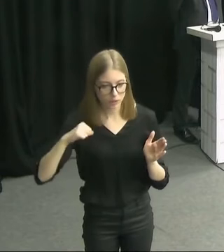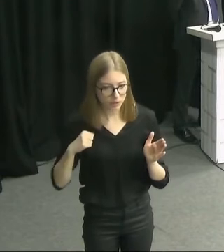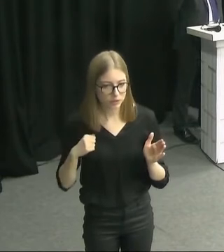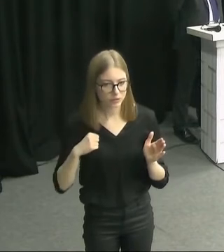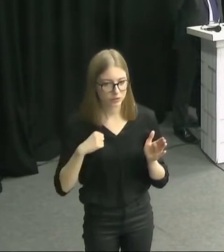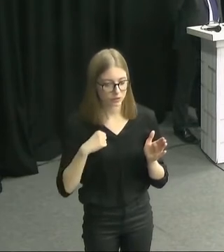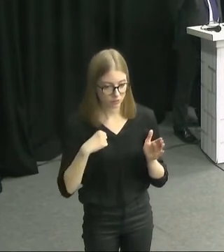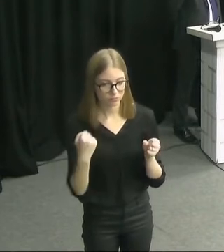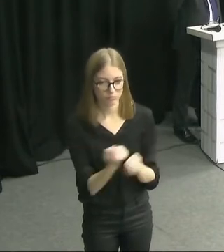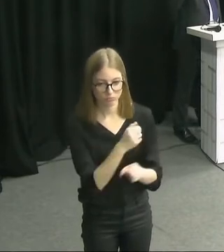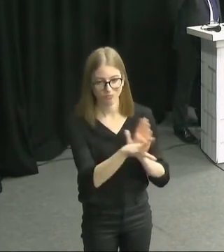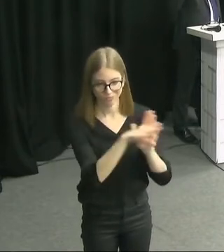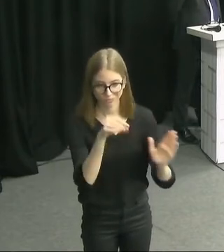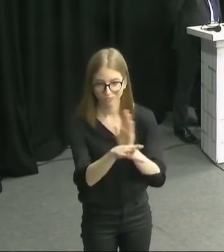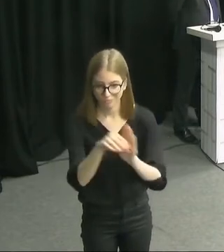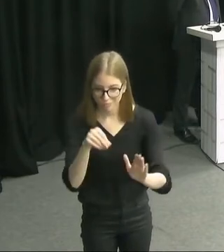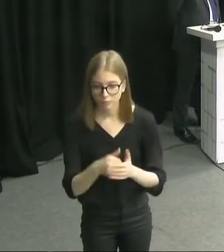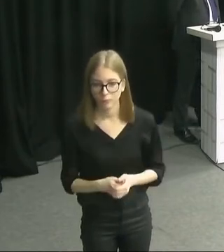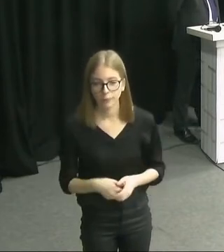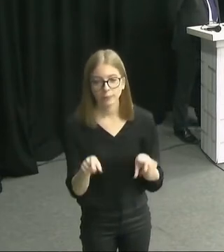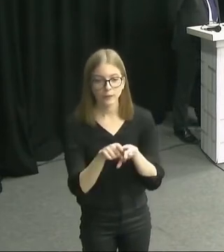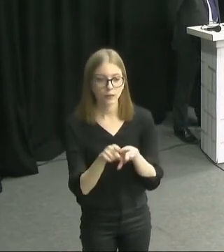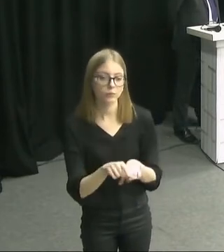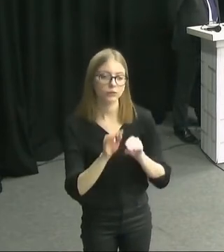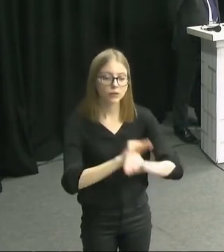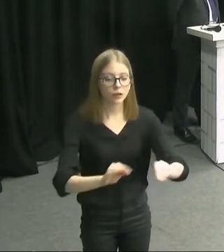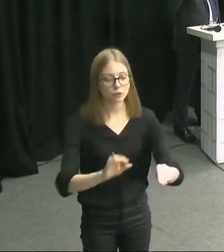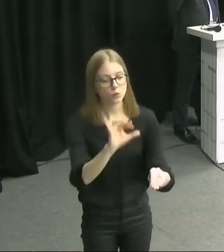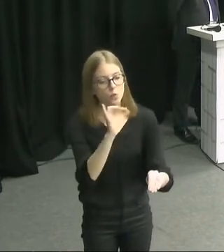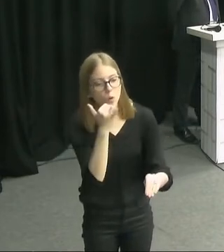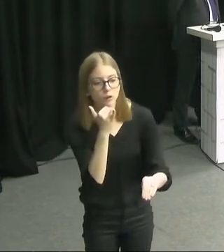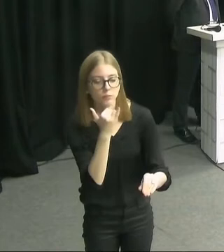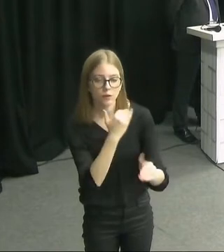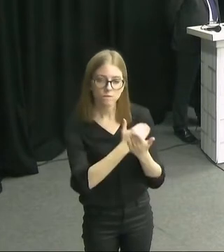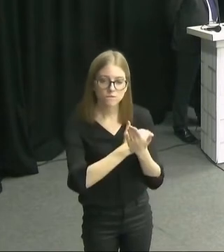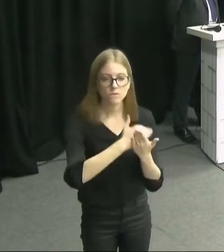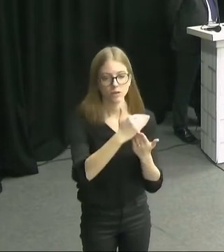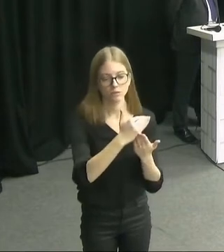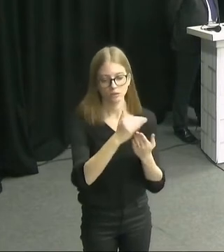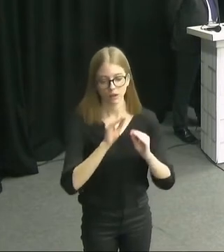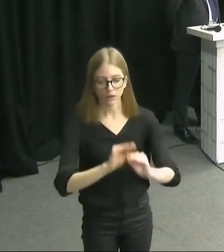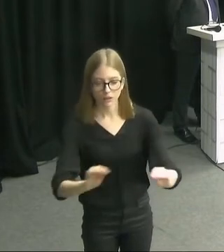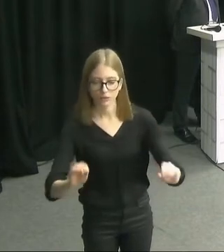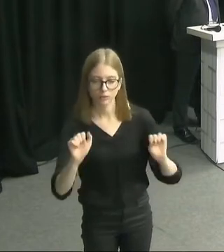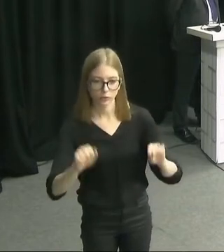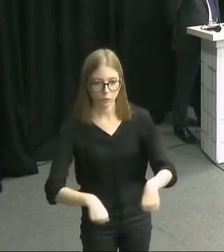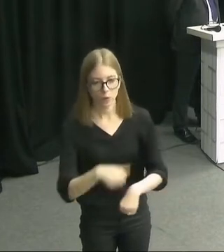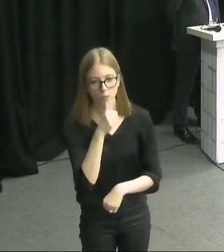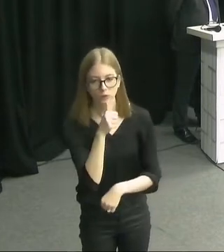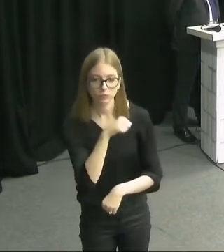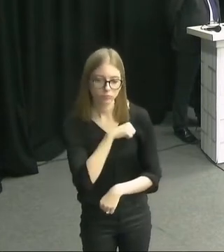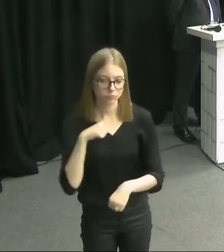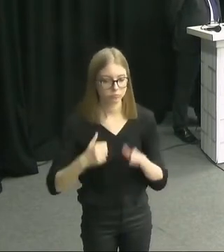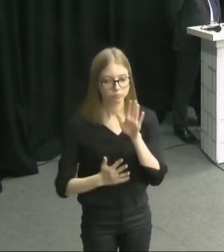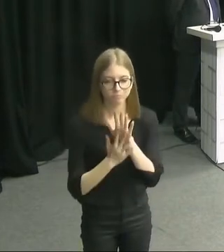flexible. We also need good quality of studies. And for that, we need